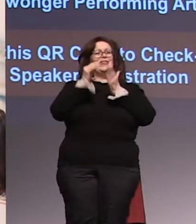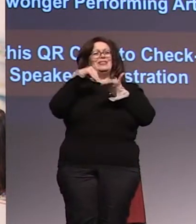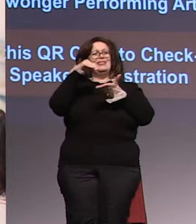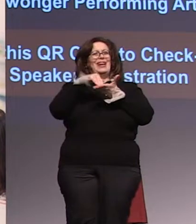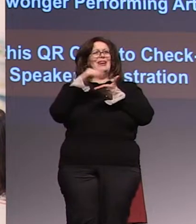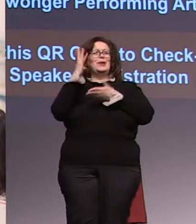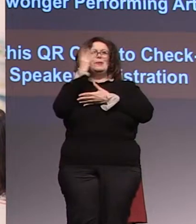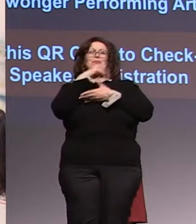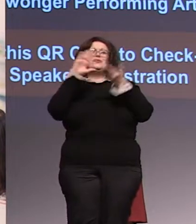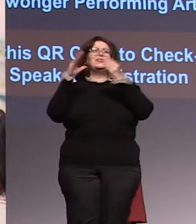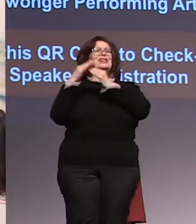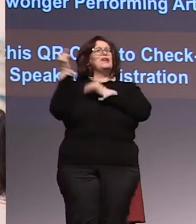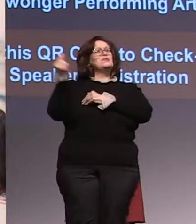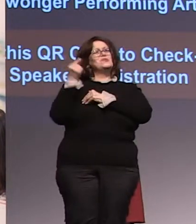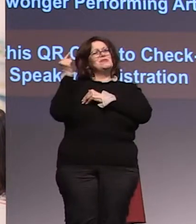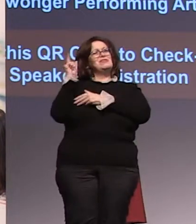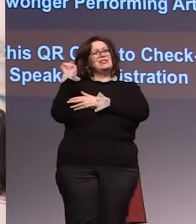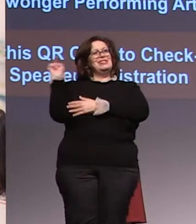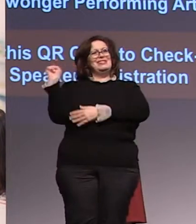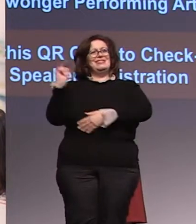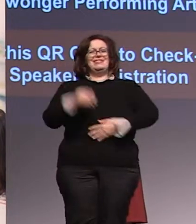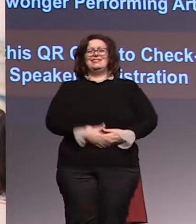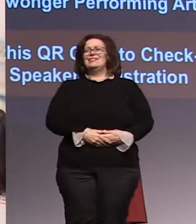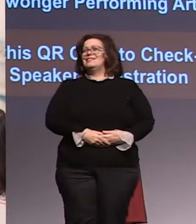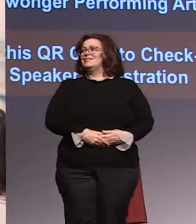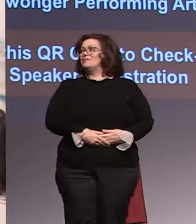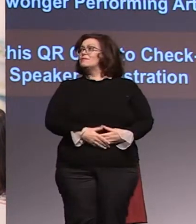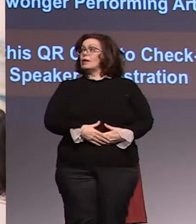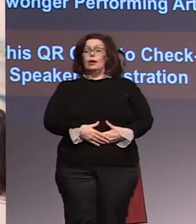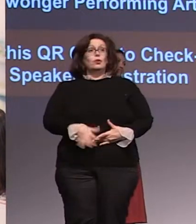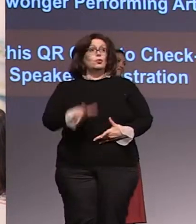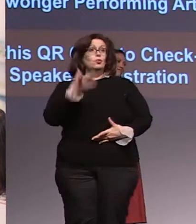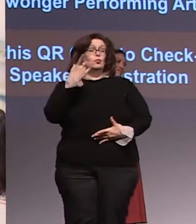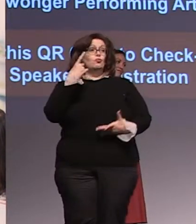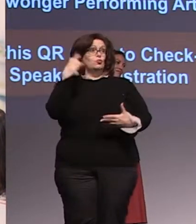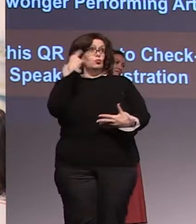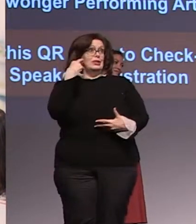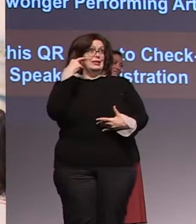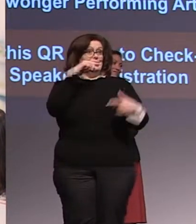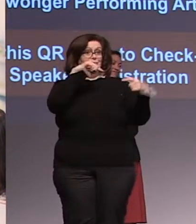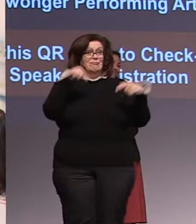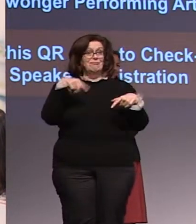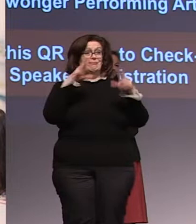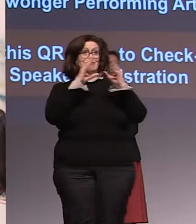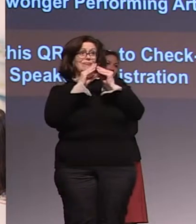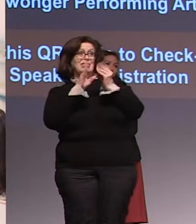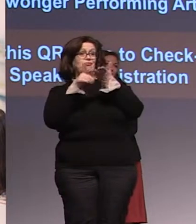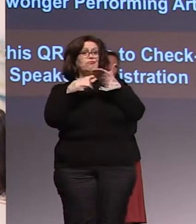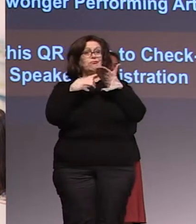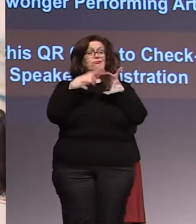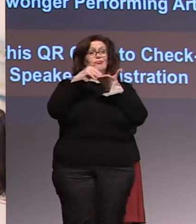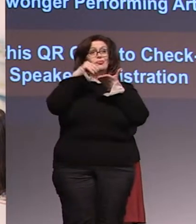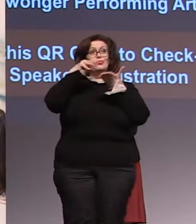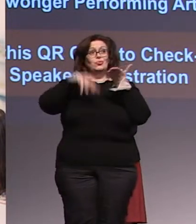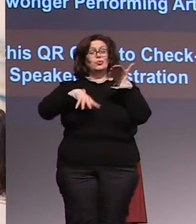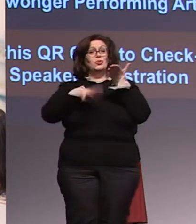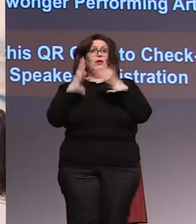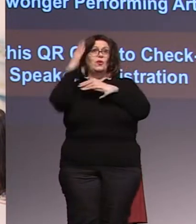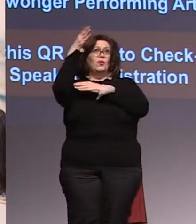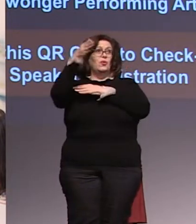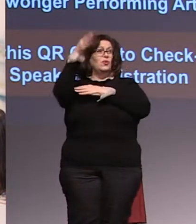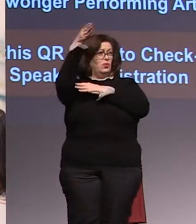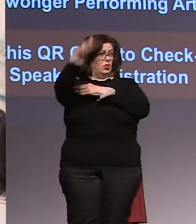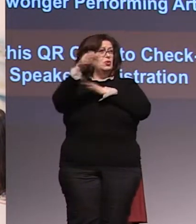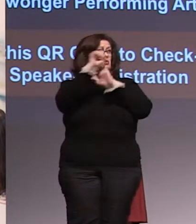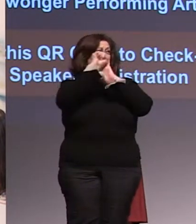town of Greenville. The reason the success of our students and the future of our